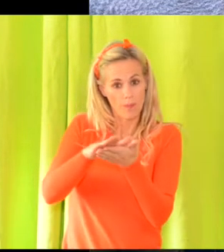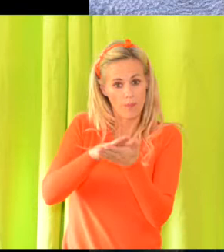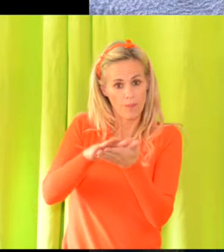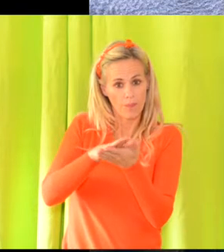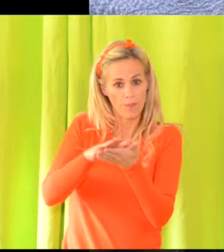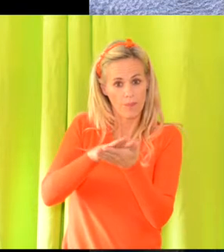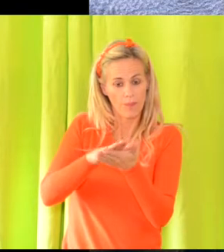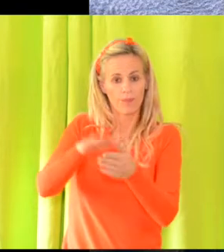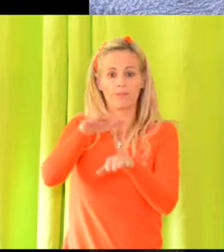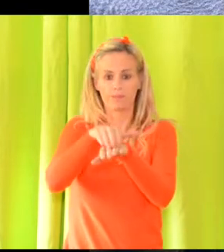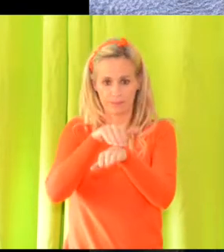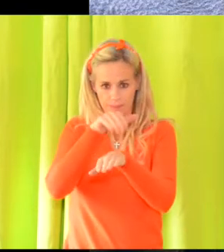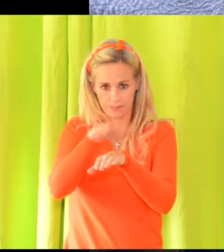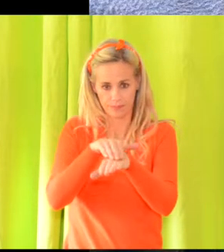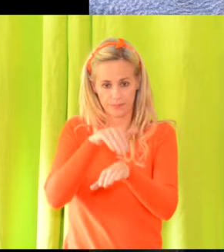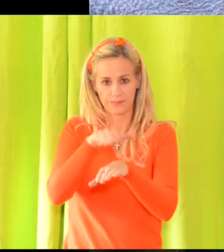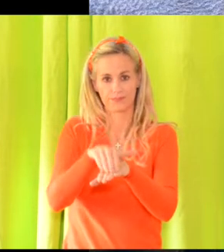Rubbing, patting,